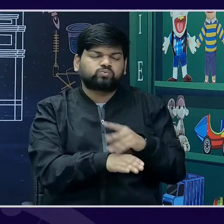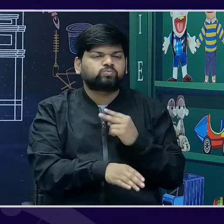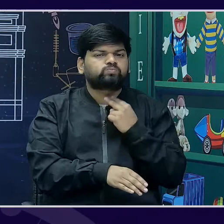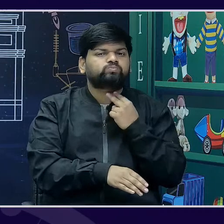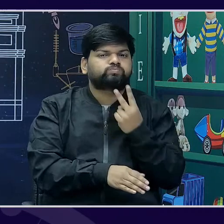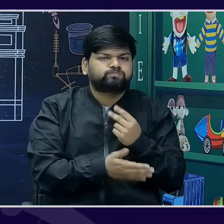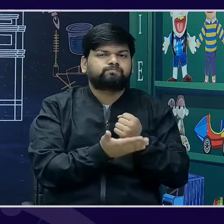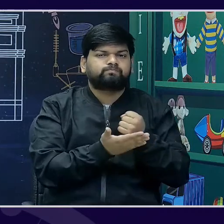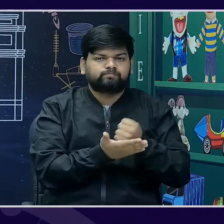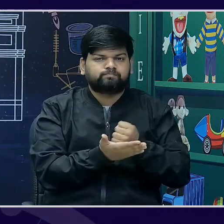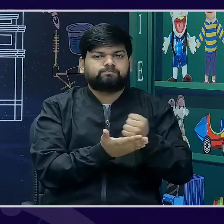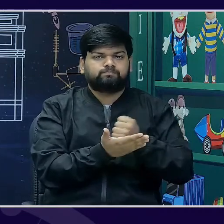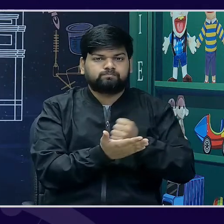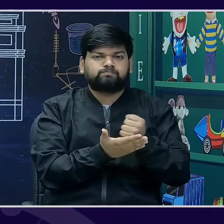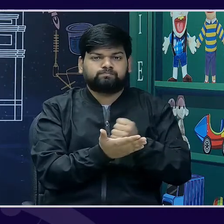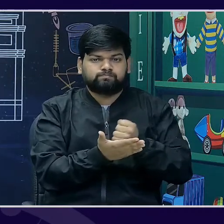2.5,